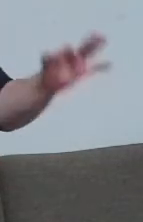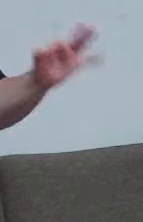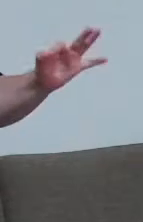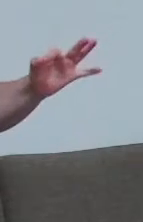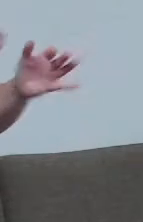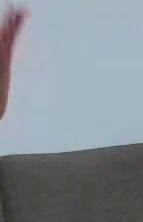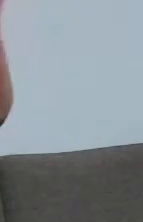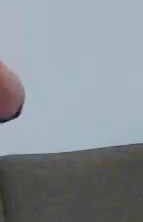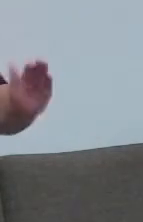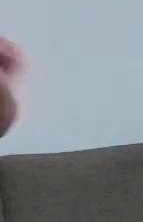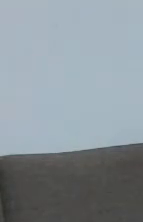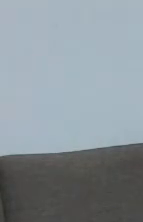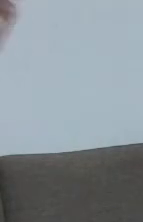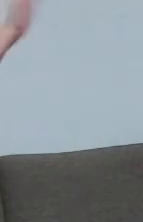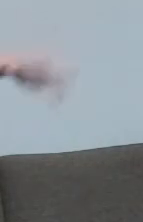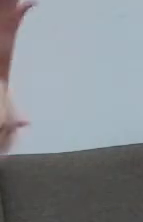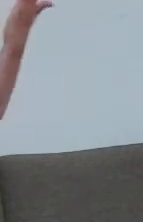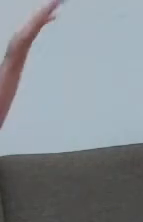passes all